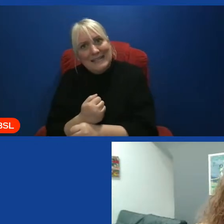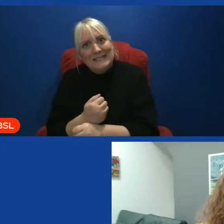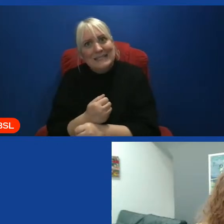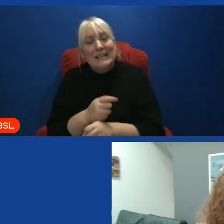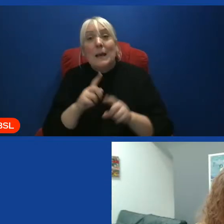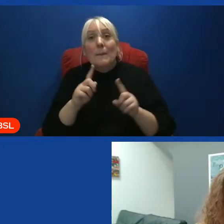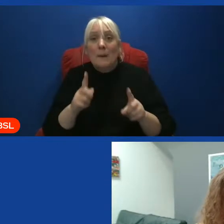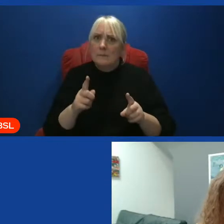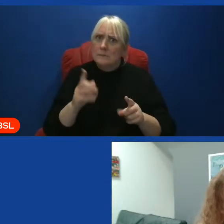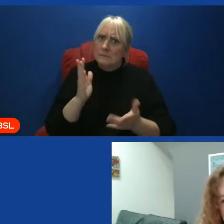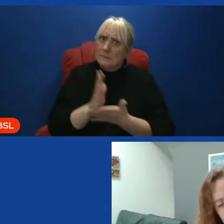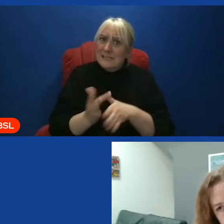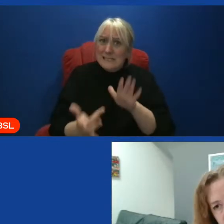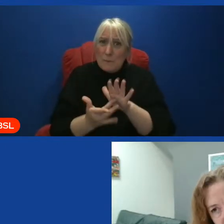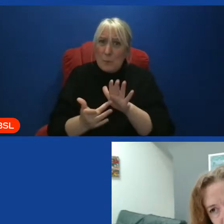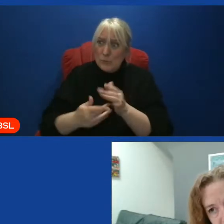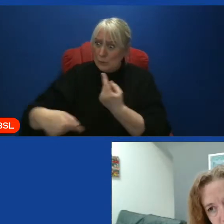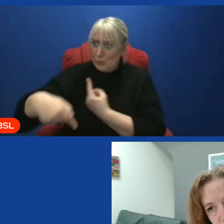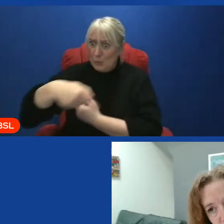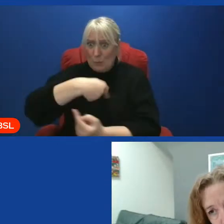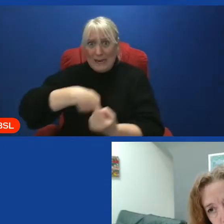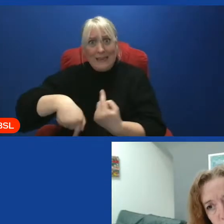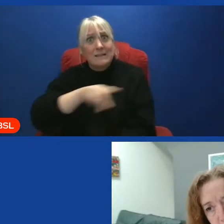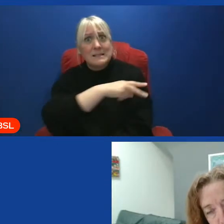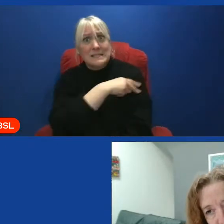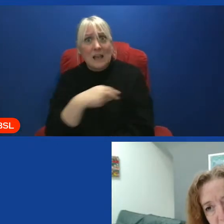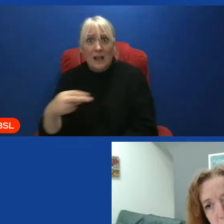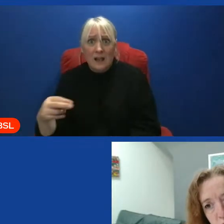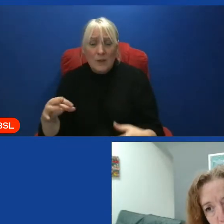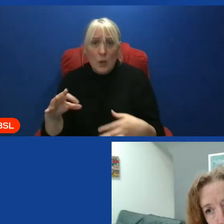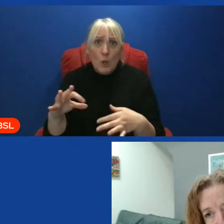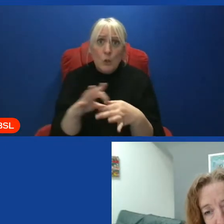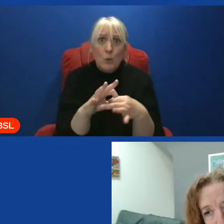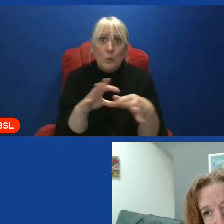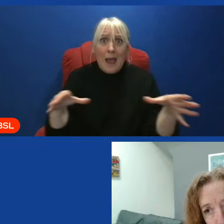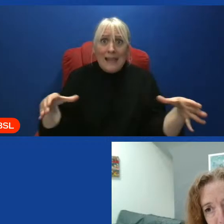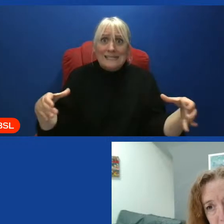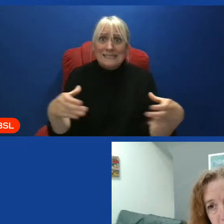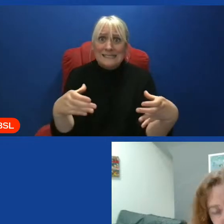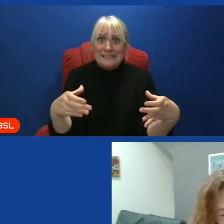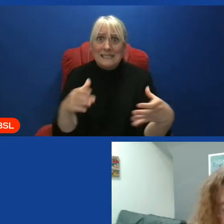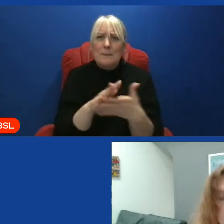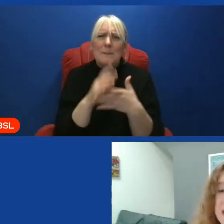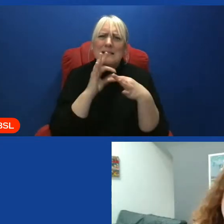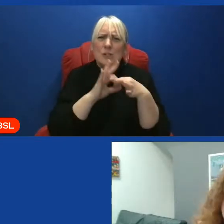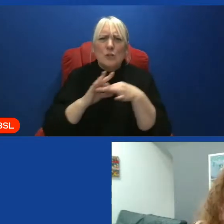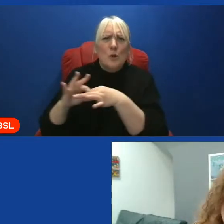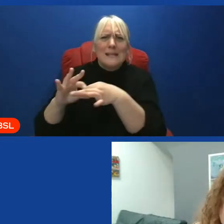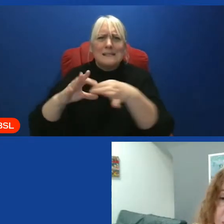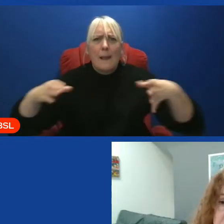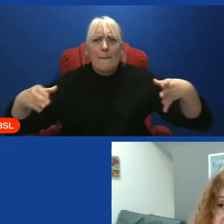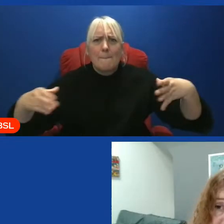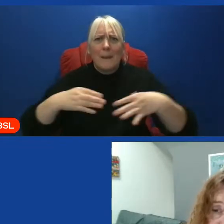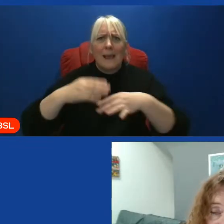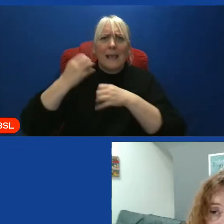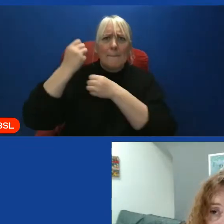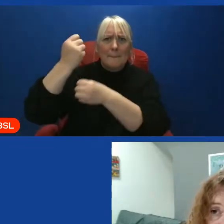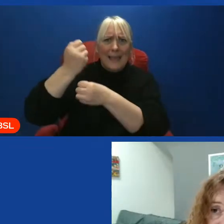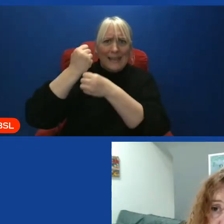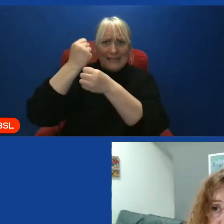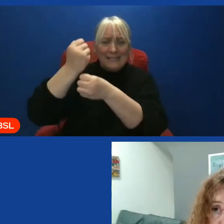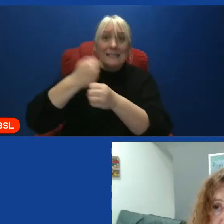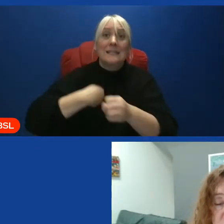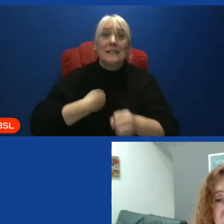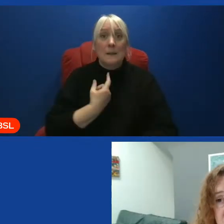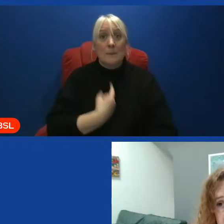to unite with them with everything we've got to ensure the biggest, most joined up campaign possible. For as long as I've been going to the